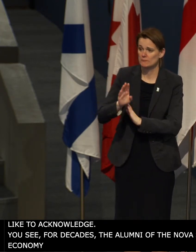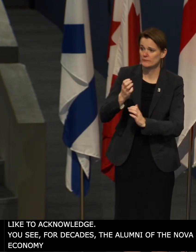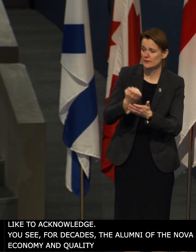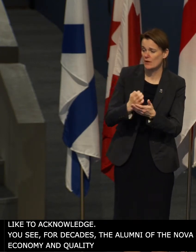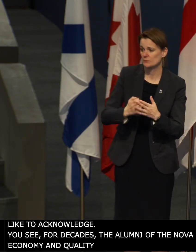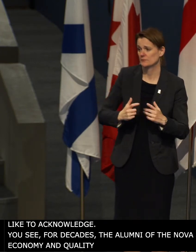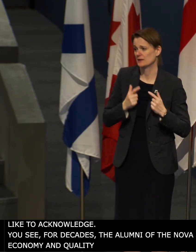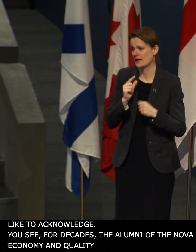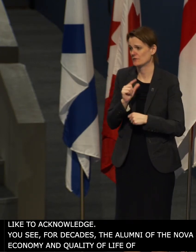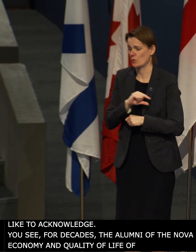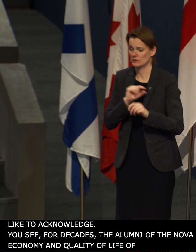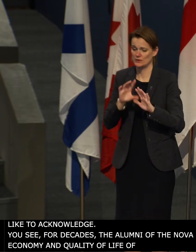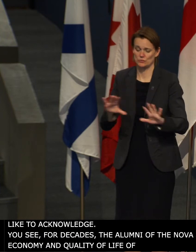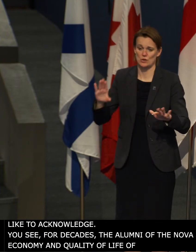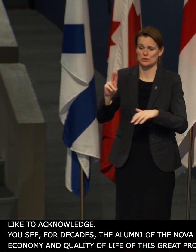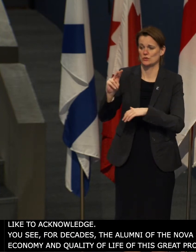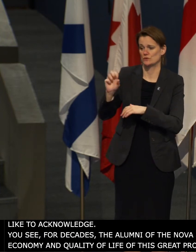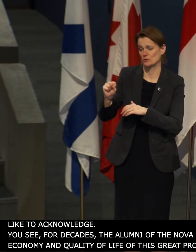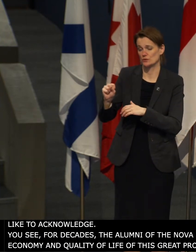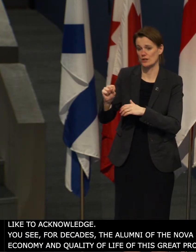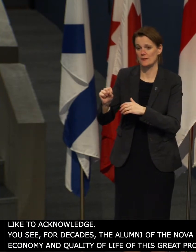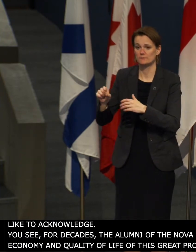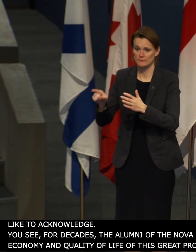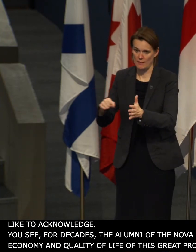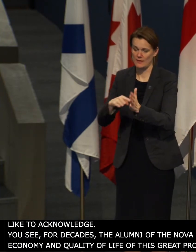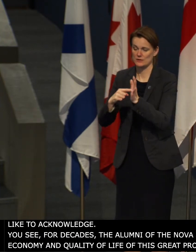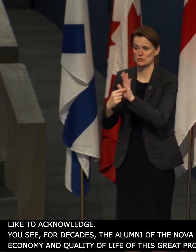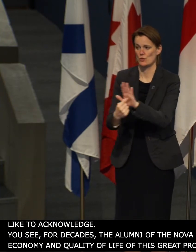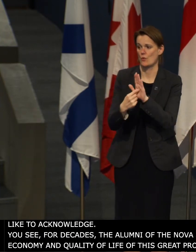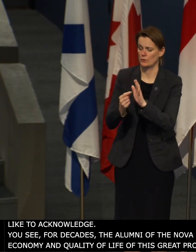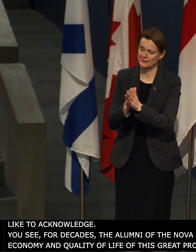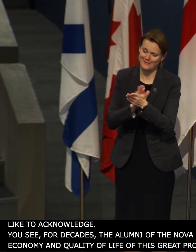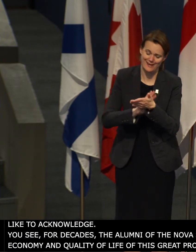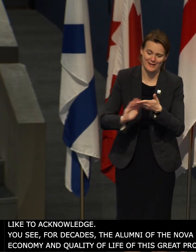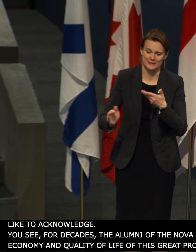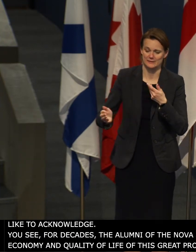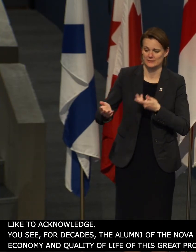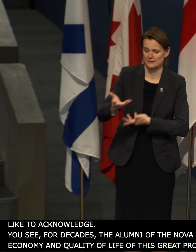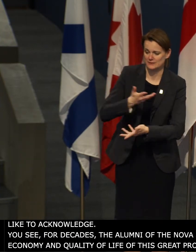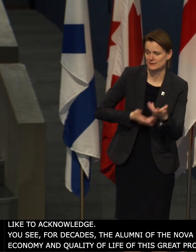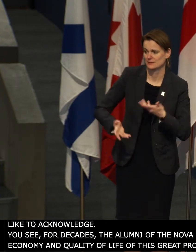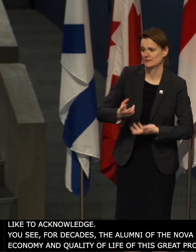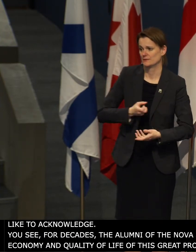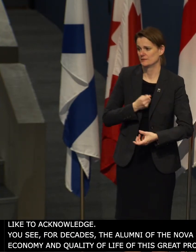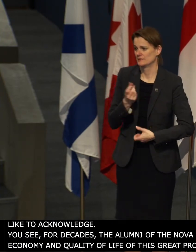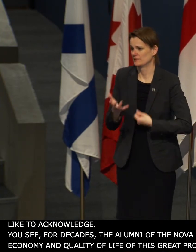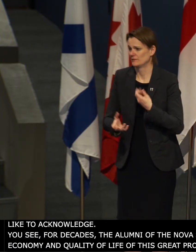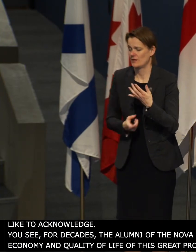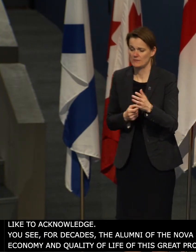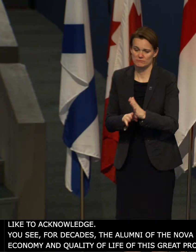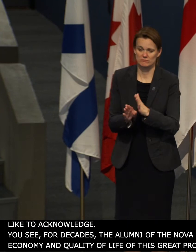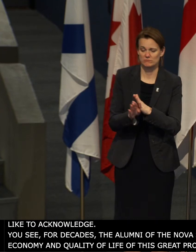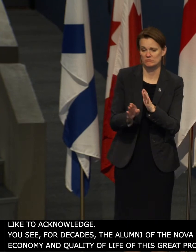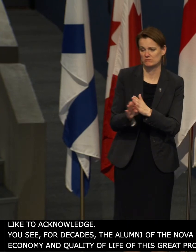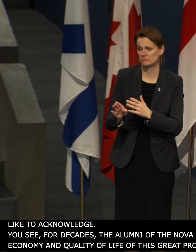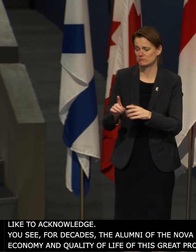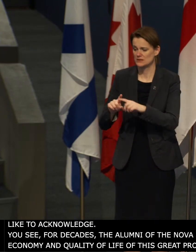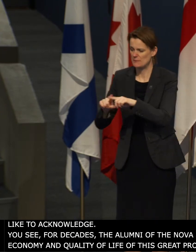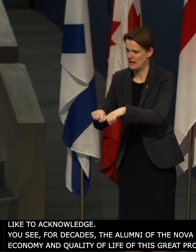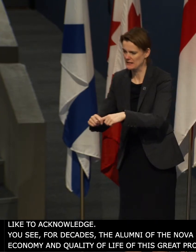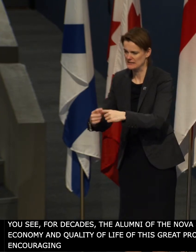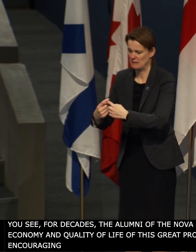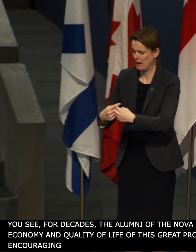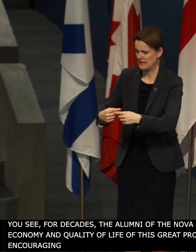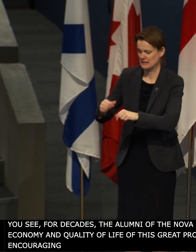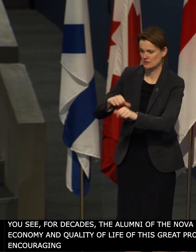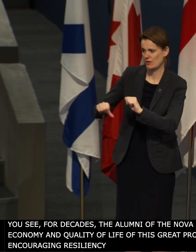this great province by showing kindness, by building and encouraging resiliency. So if you